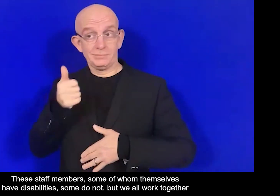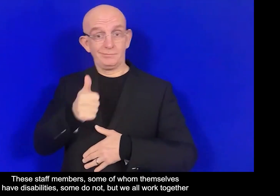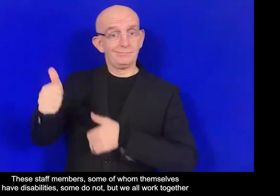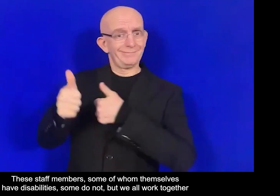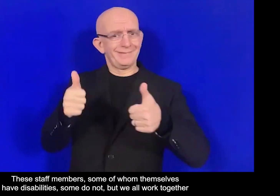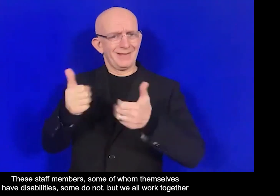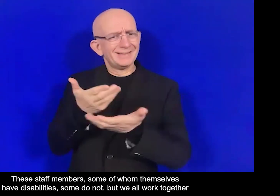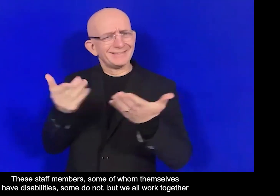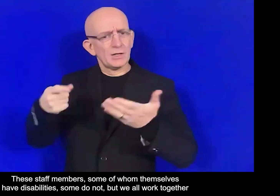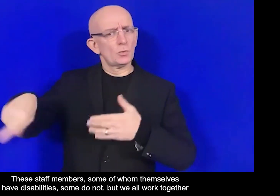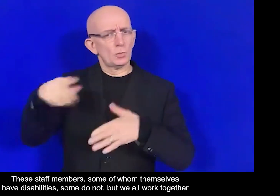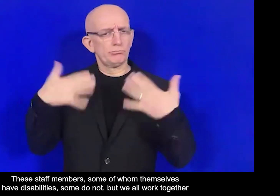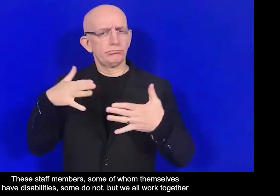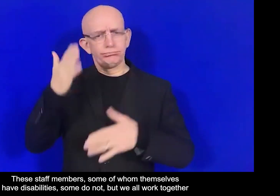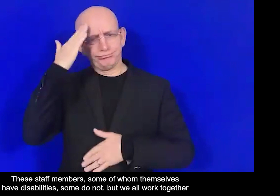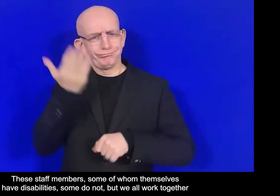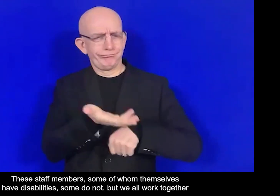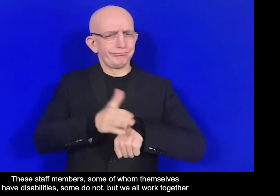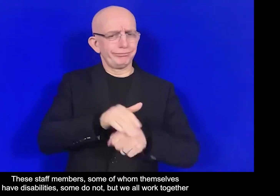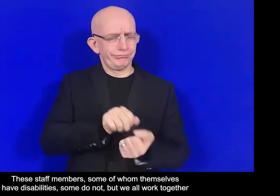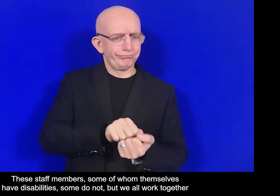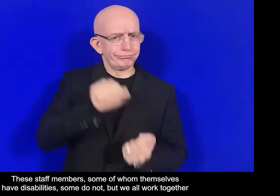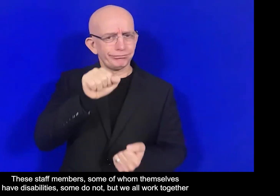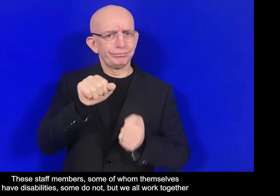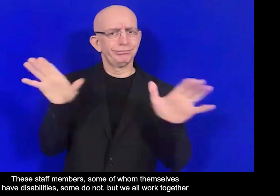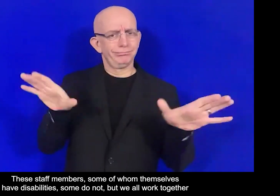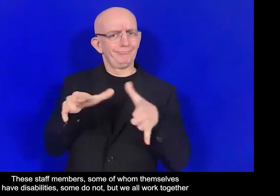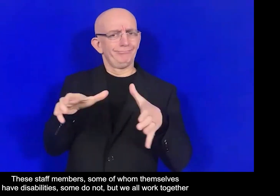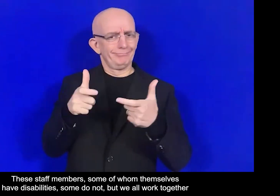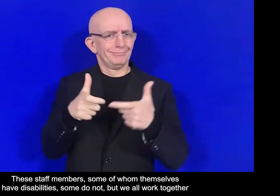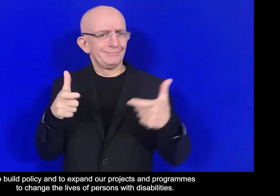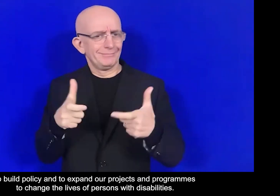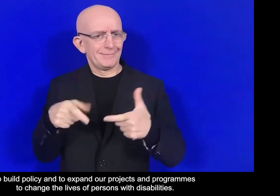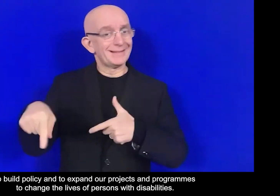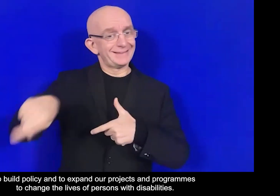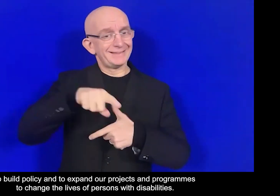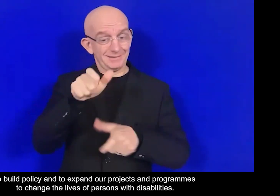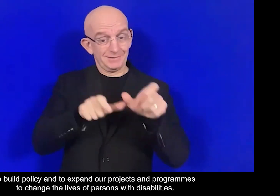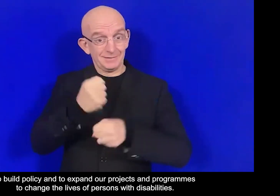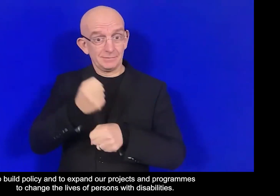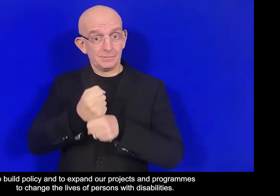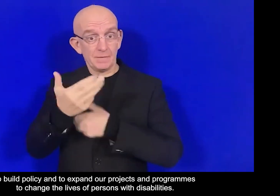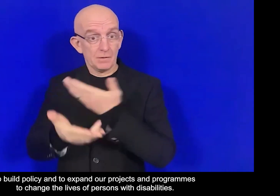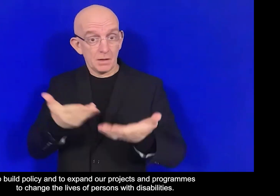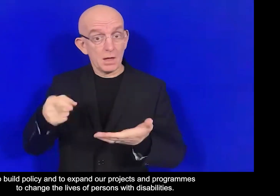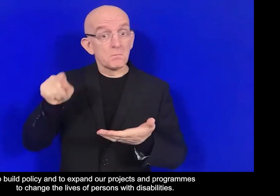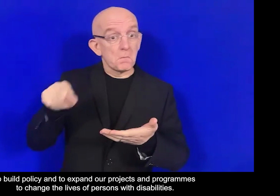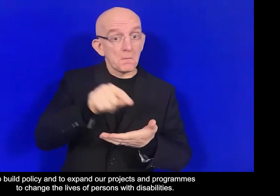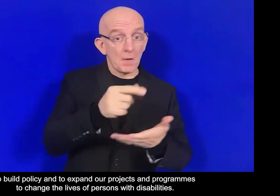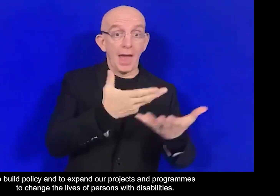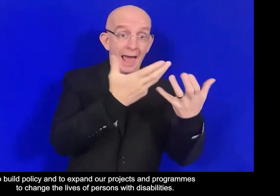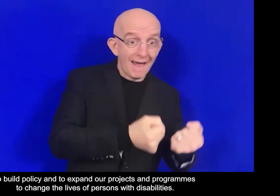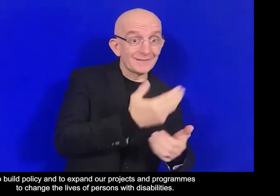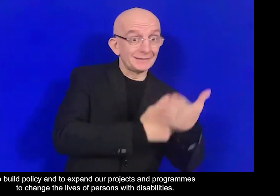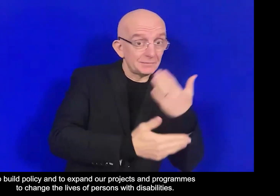themselves have disabilities, some do not, but we all work together to build policy, and to expand